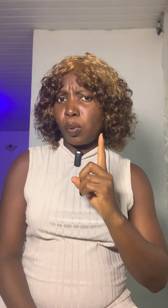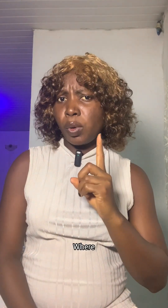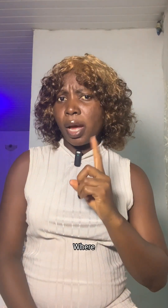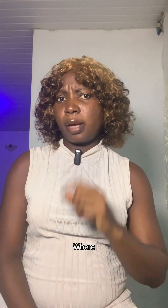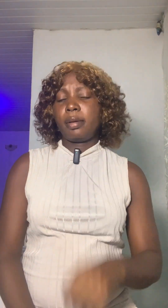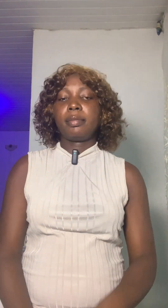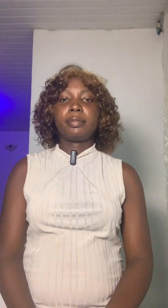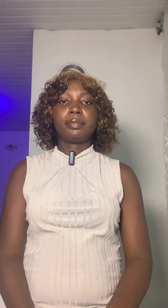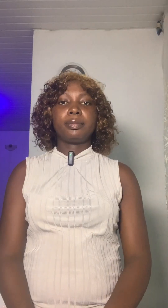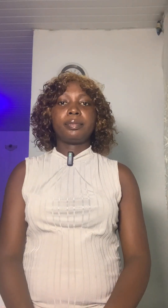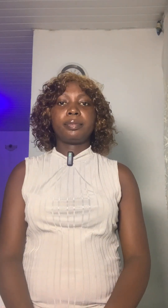Where?